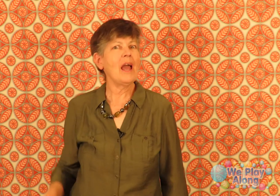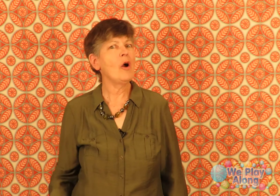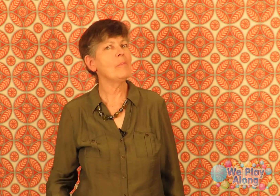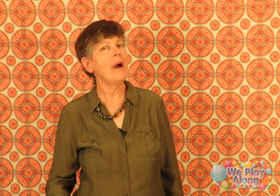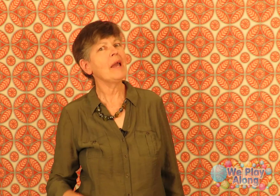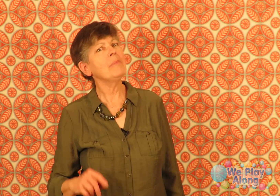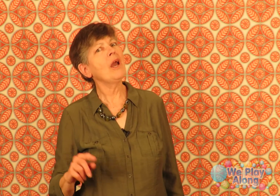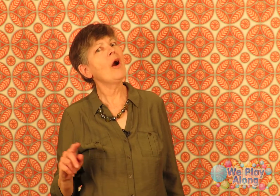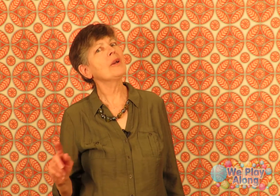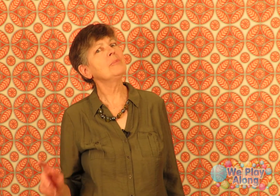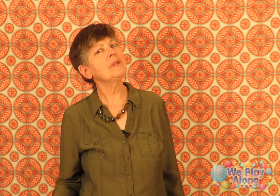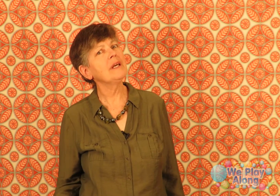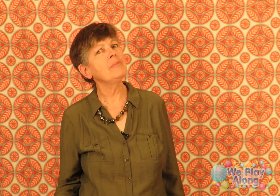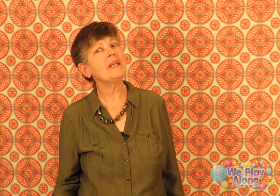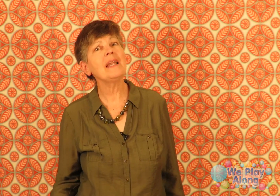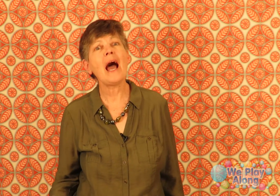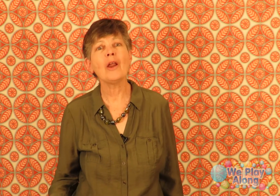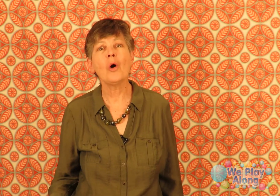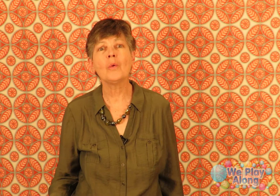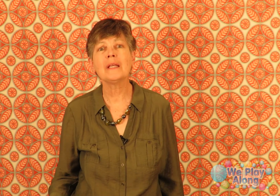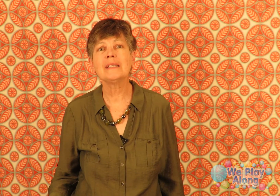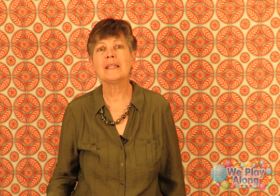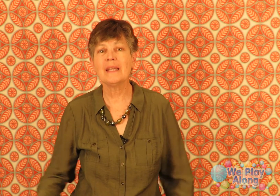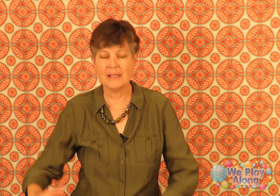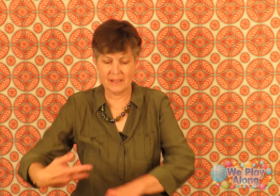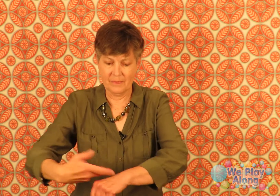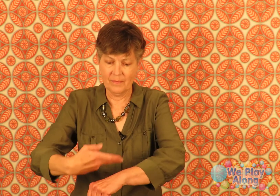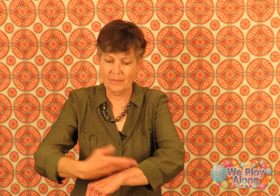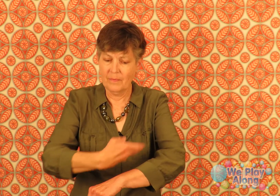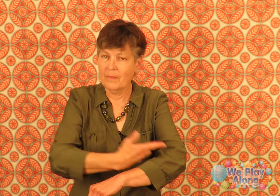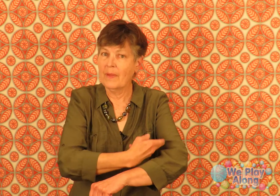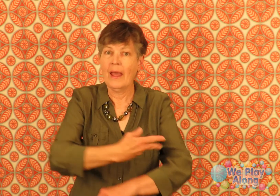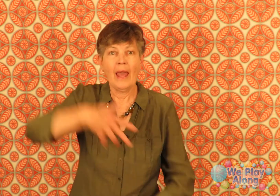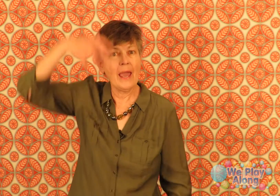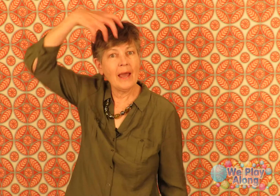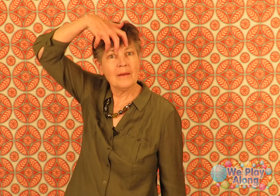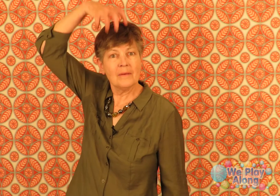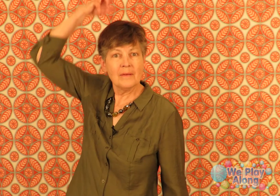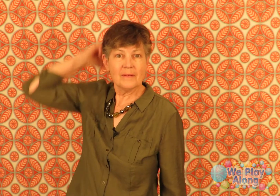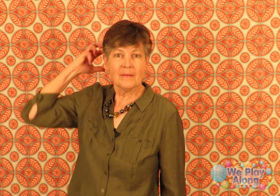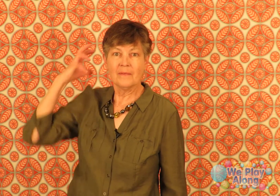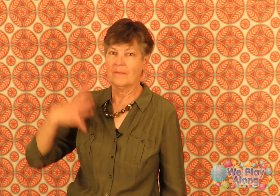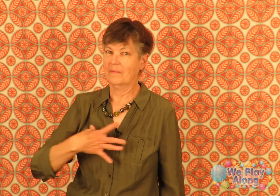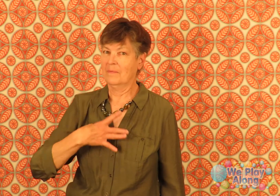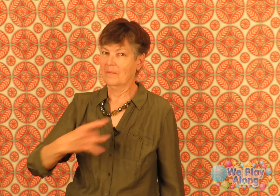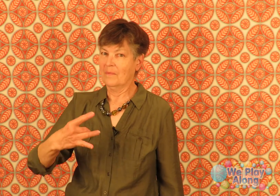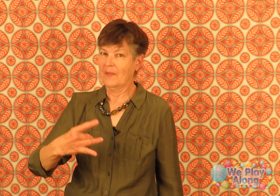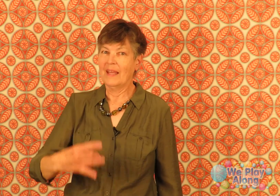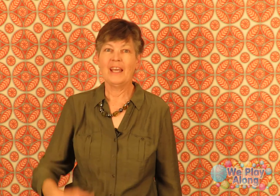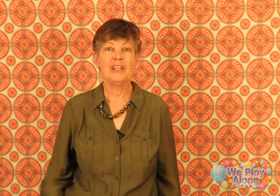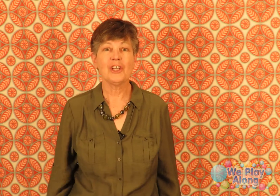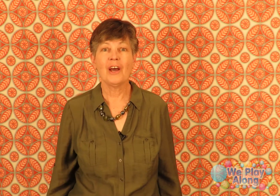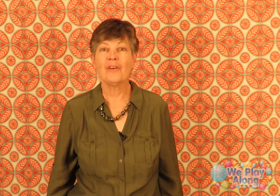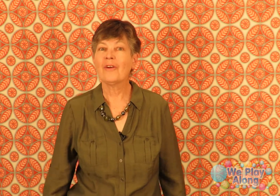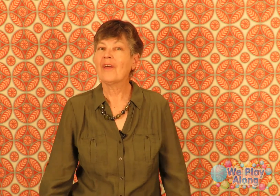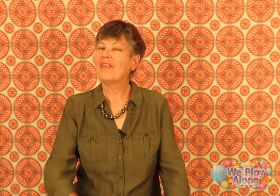Now, it might be hard to believe, but not only did this and each other,